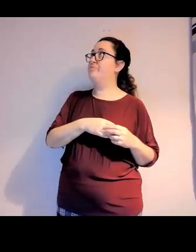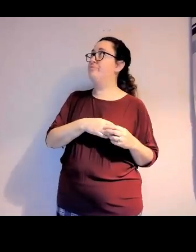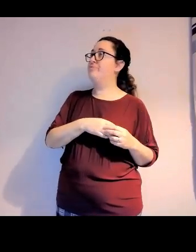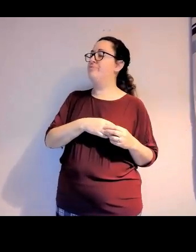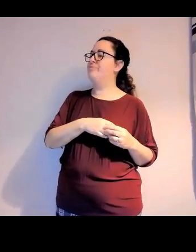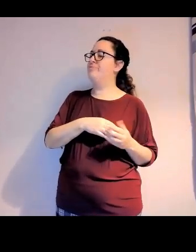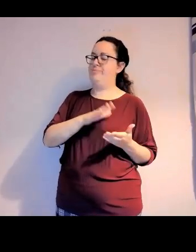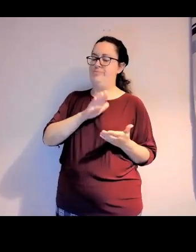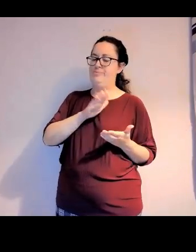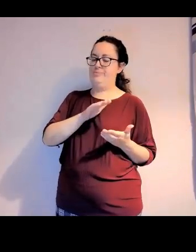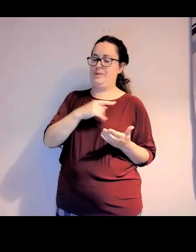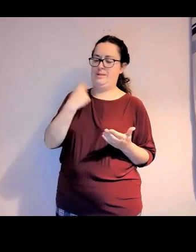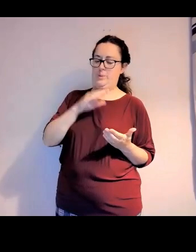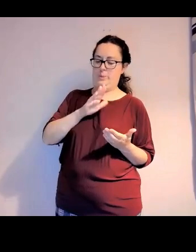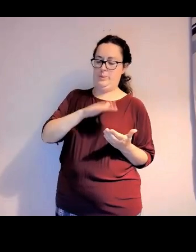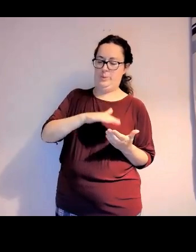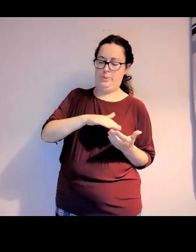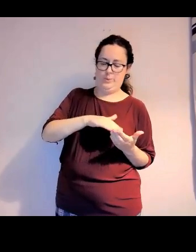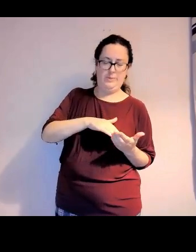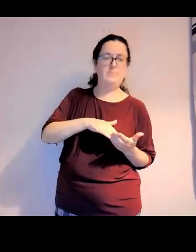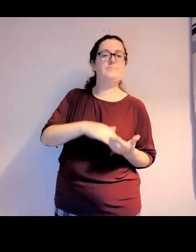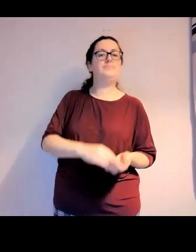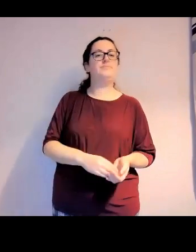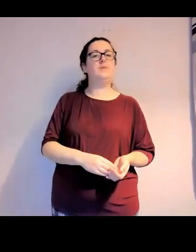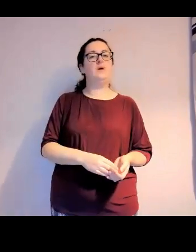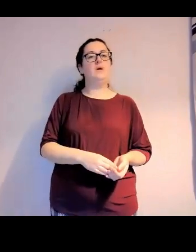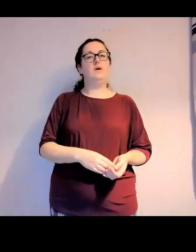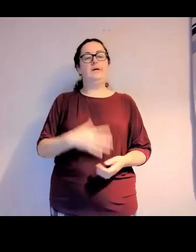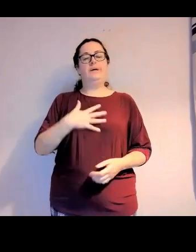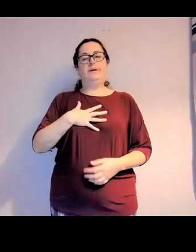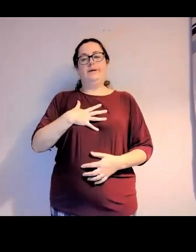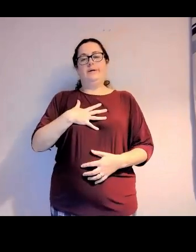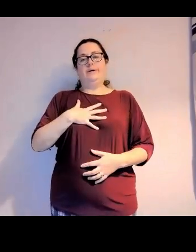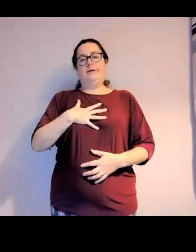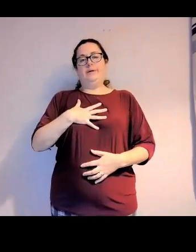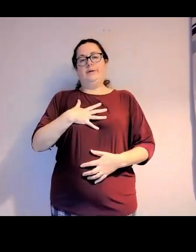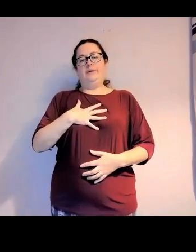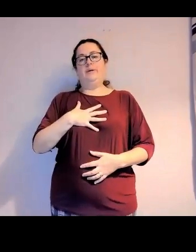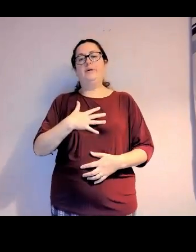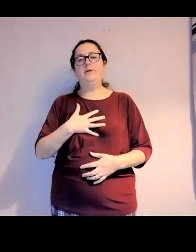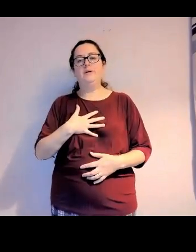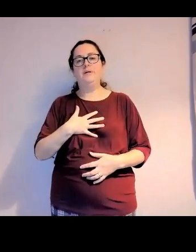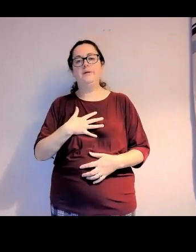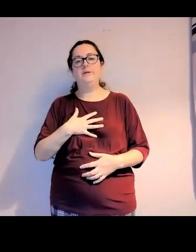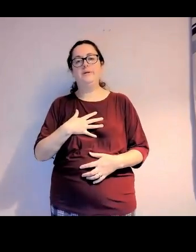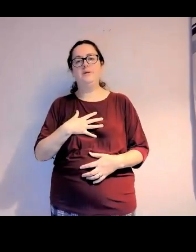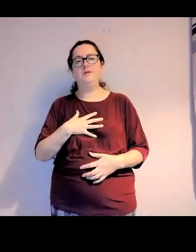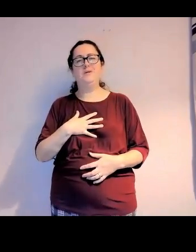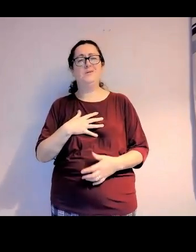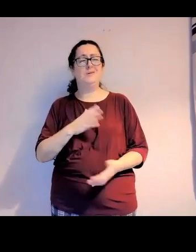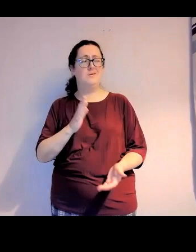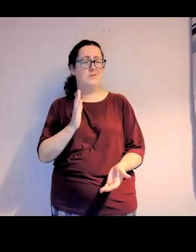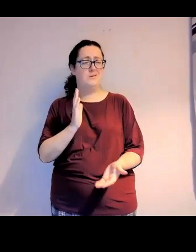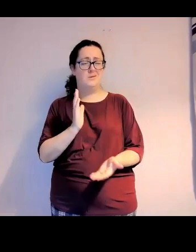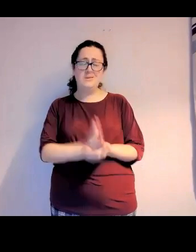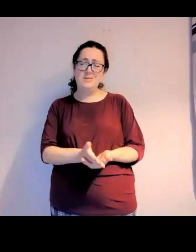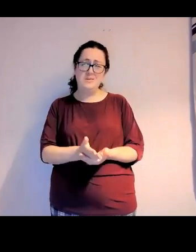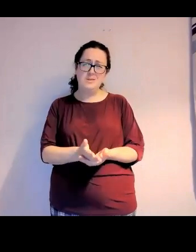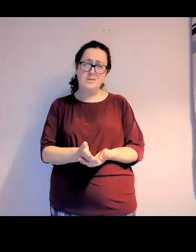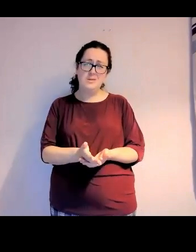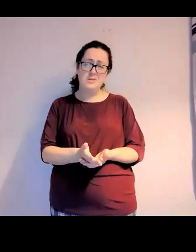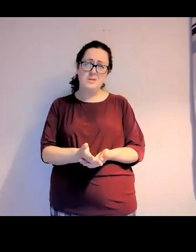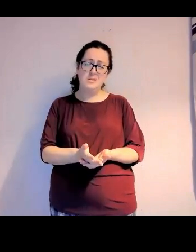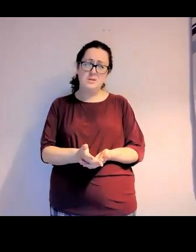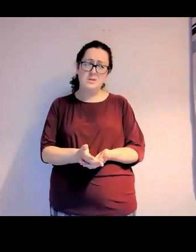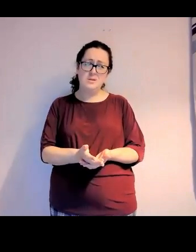the sound. I breathe deeply and sigh. Really, I think,